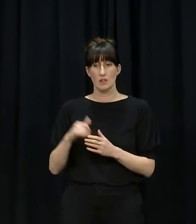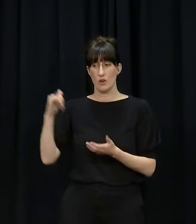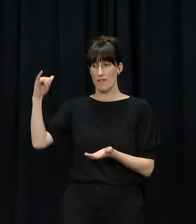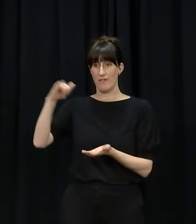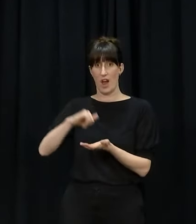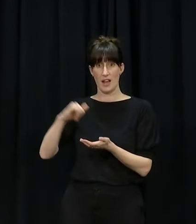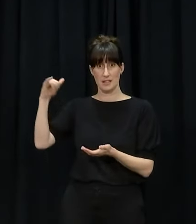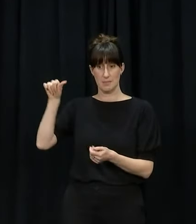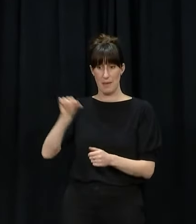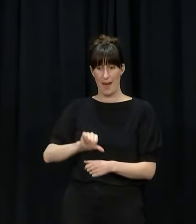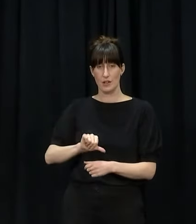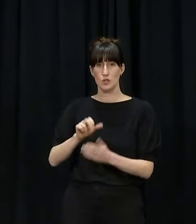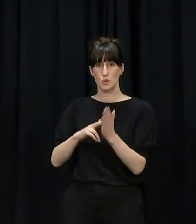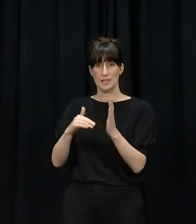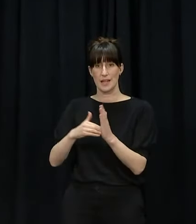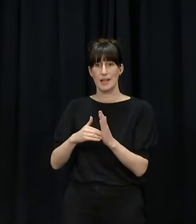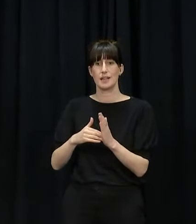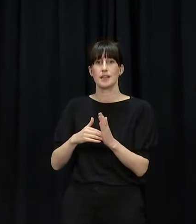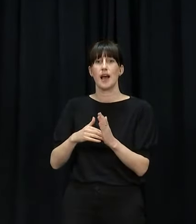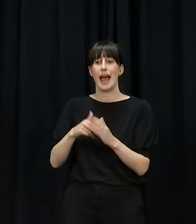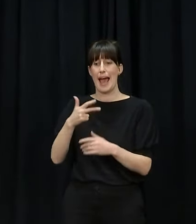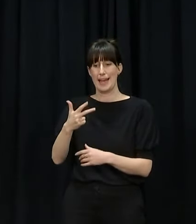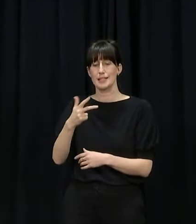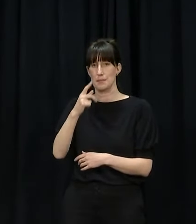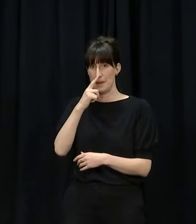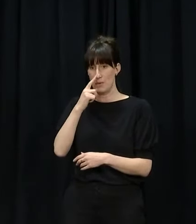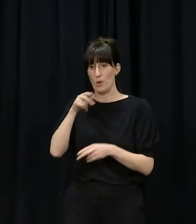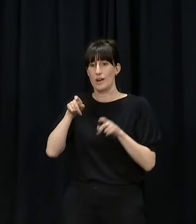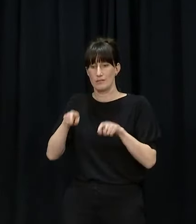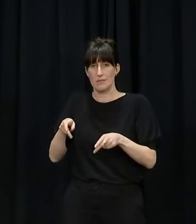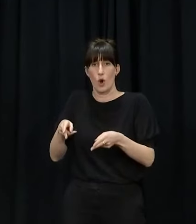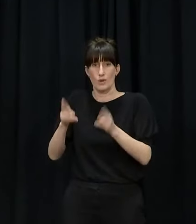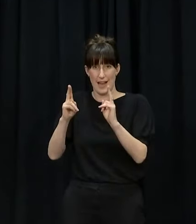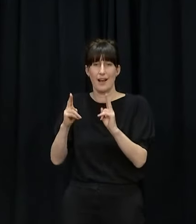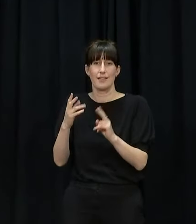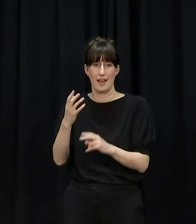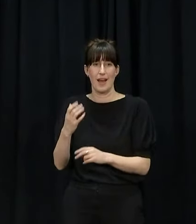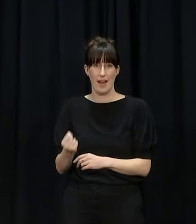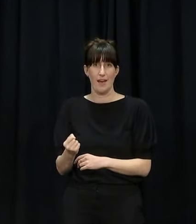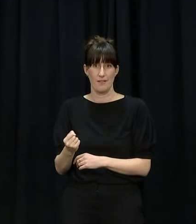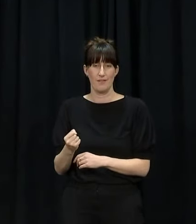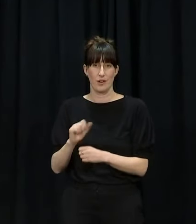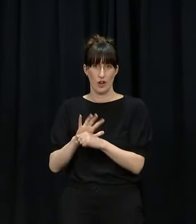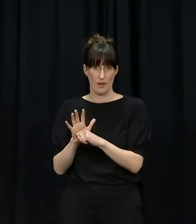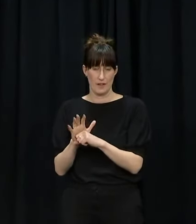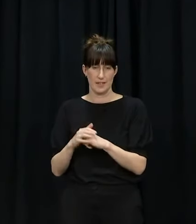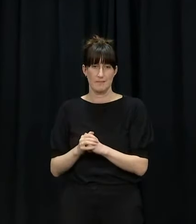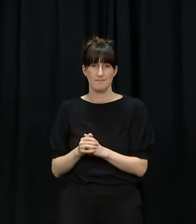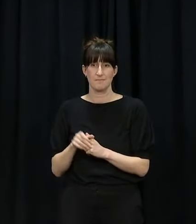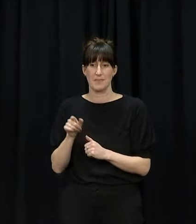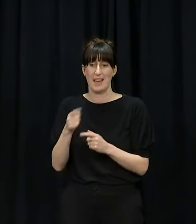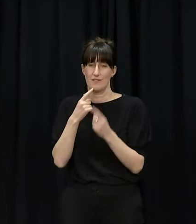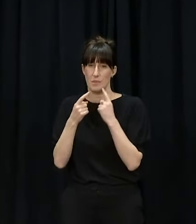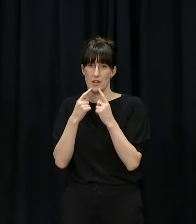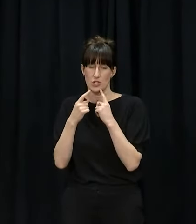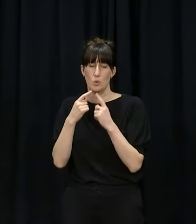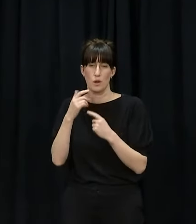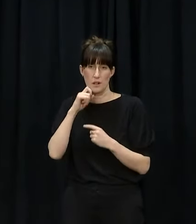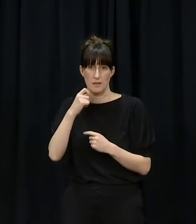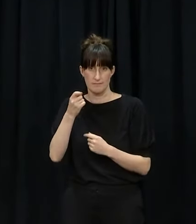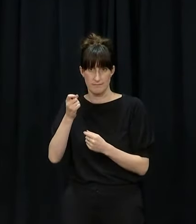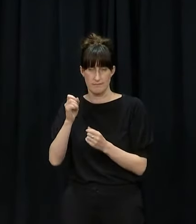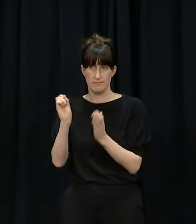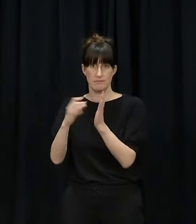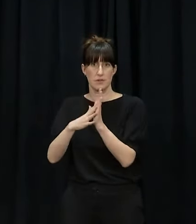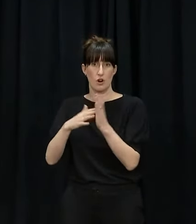managed isolation facilities. 2 of those are historical cases, and the information about those will be in the Ministry's press release. Now, 2